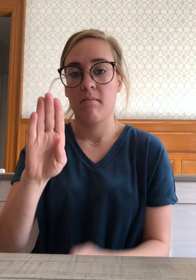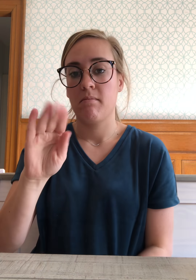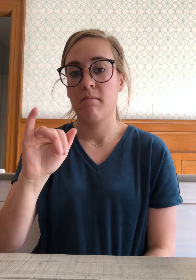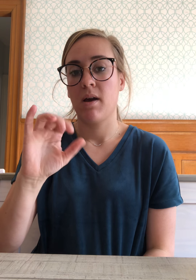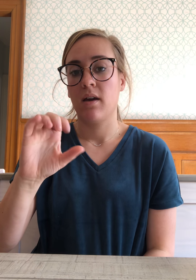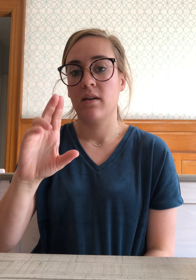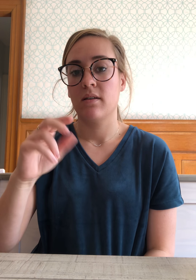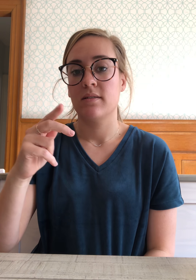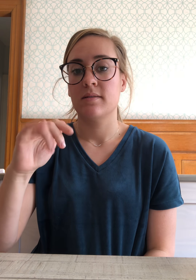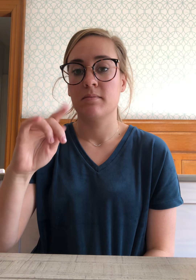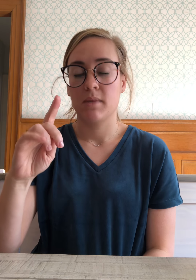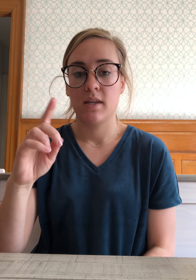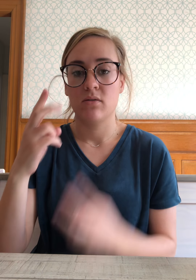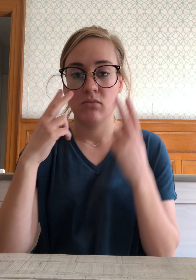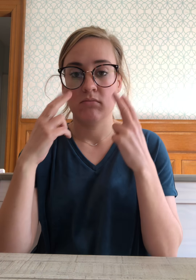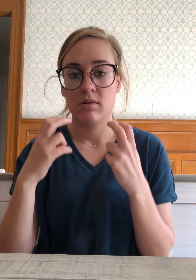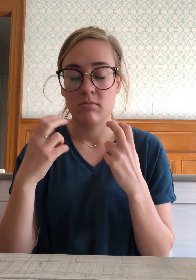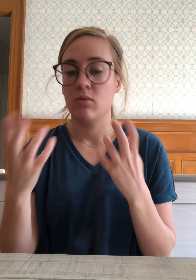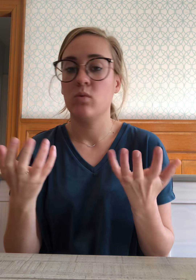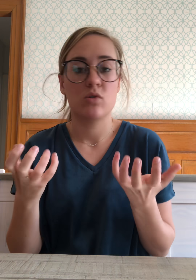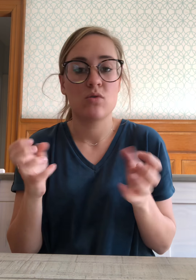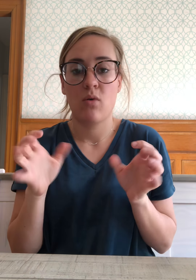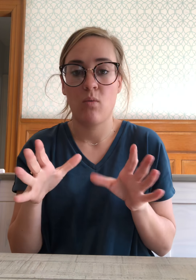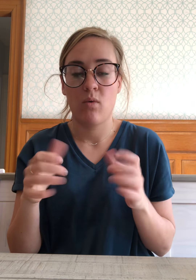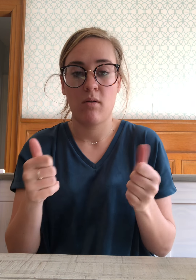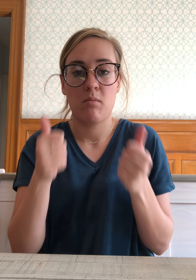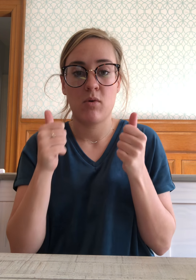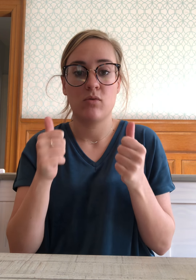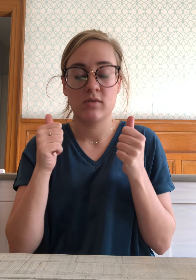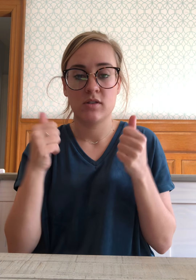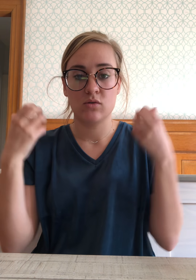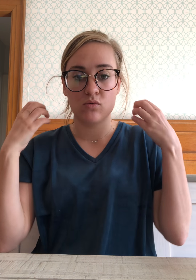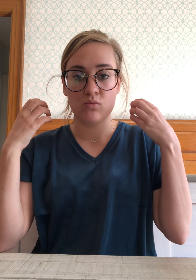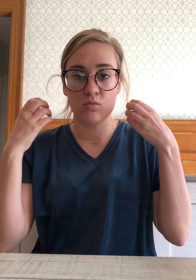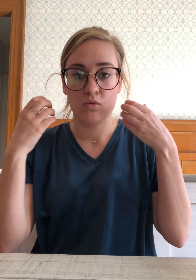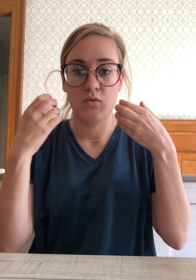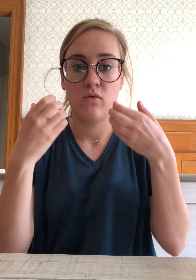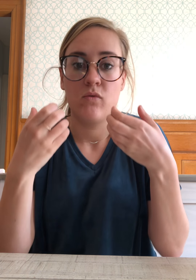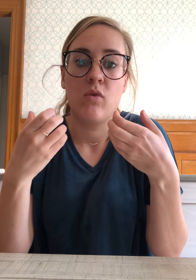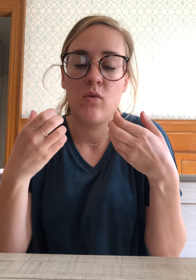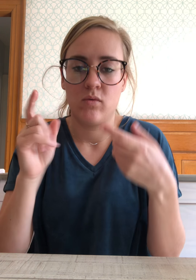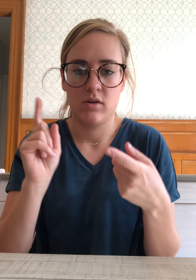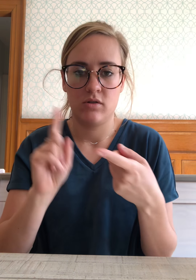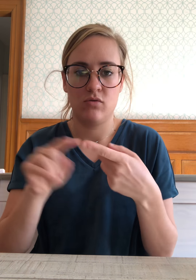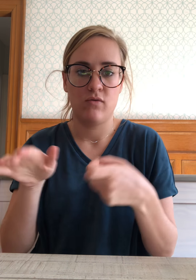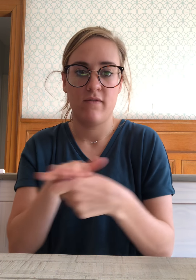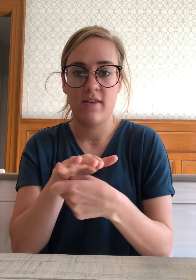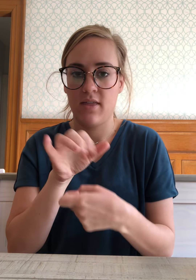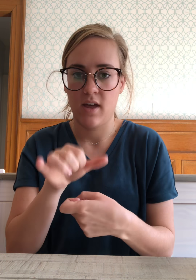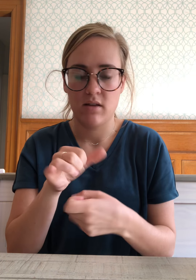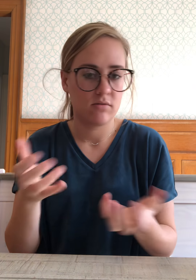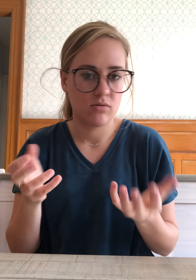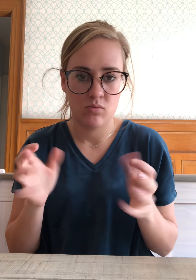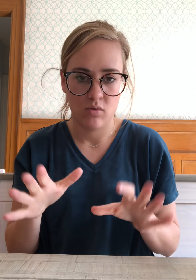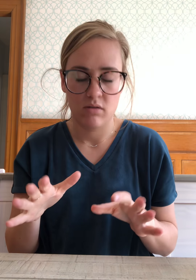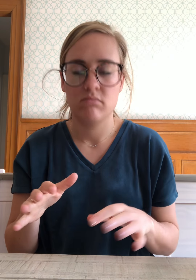want the posterior teeth moving forward into that extraction area. We want the front teeth